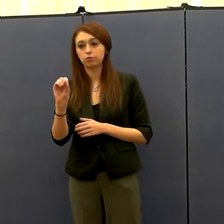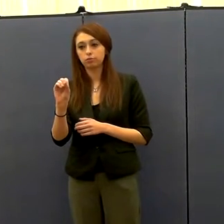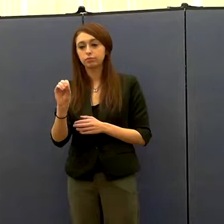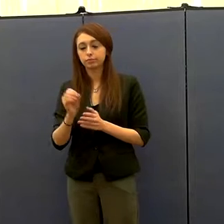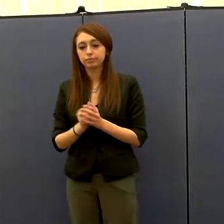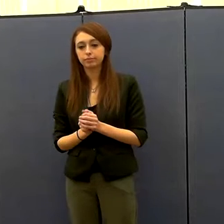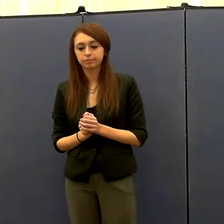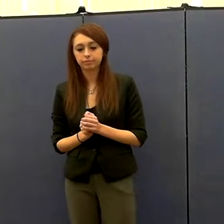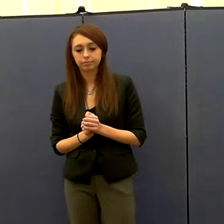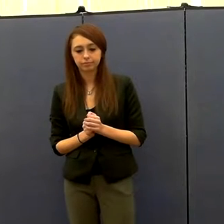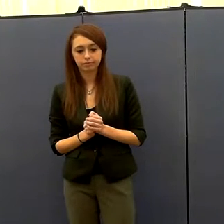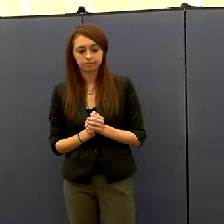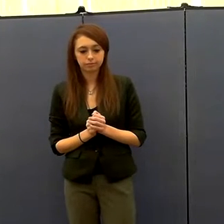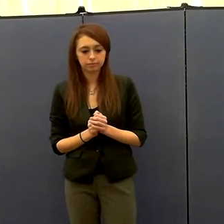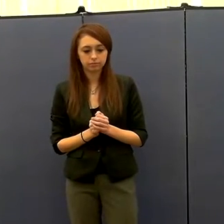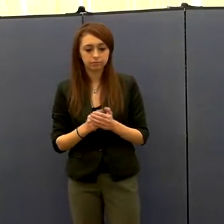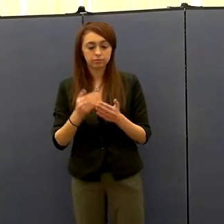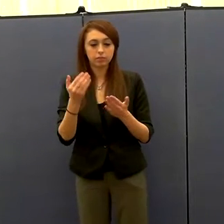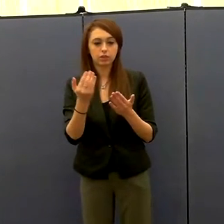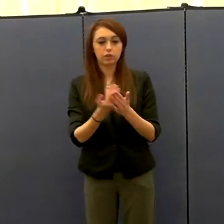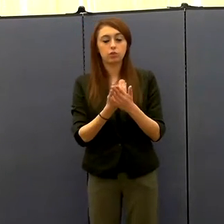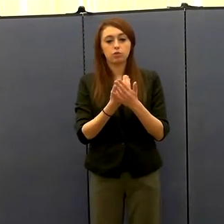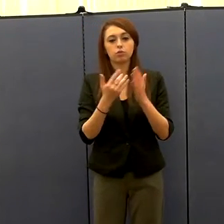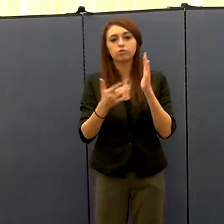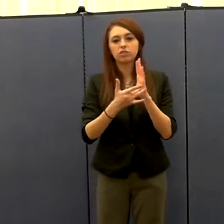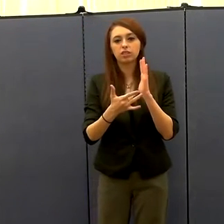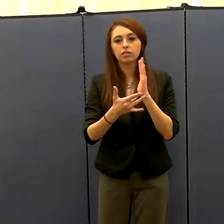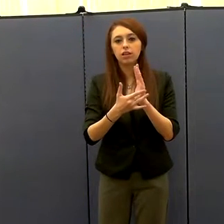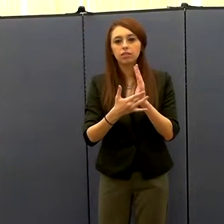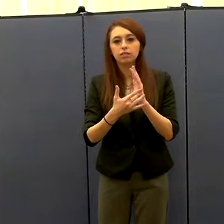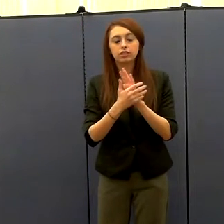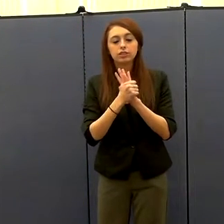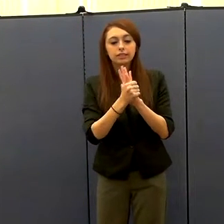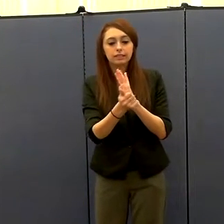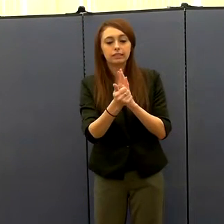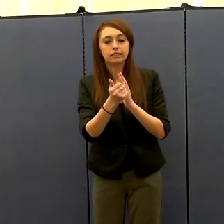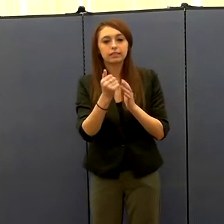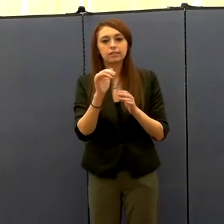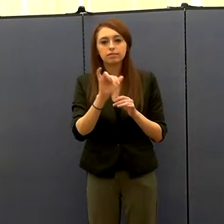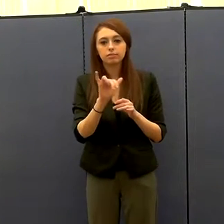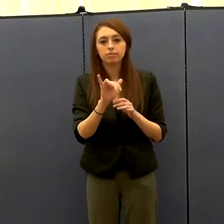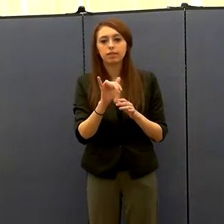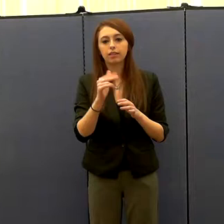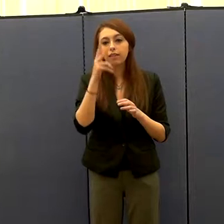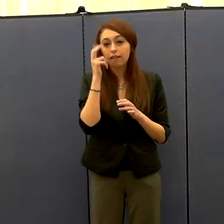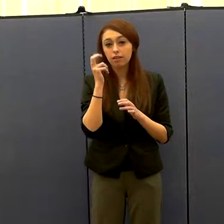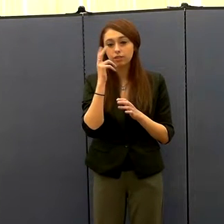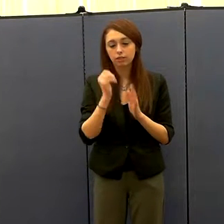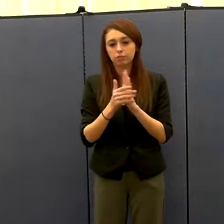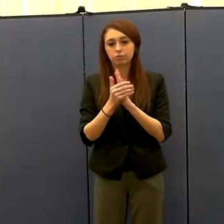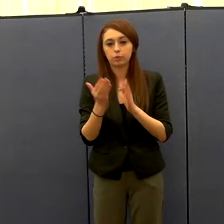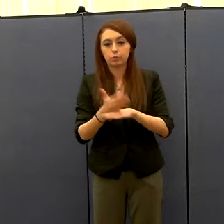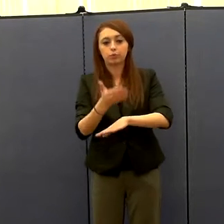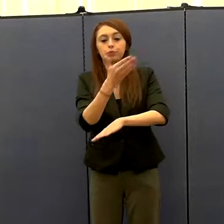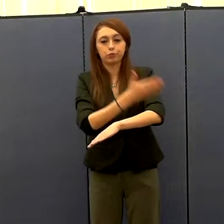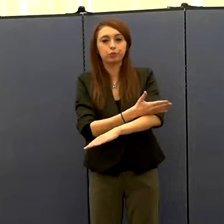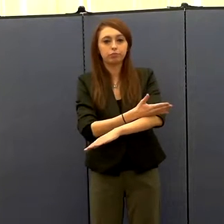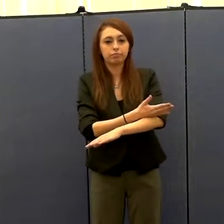quality in audio improved greatly. This was a huge jump in technology,